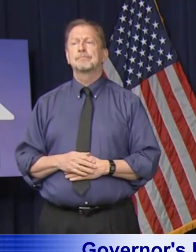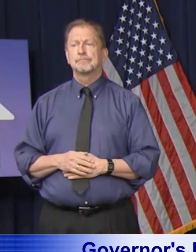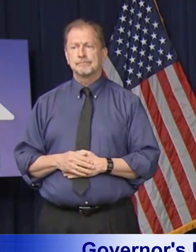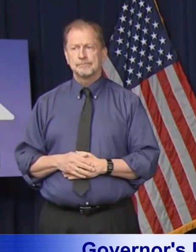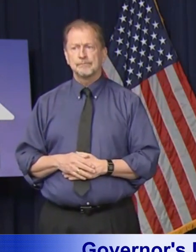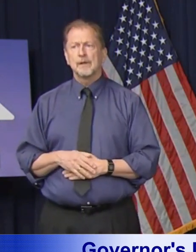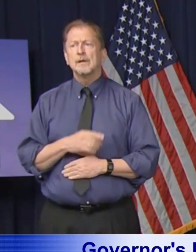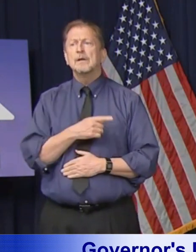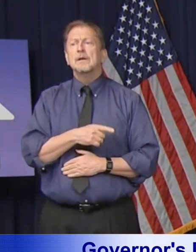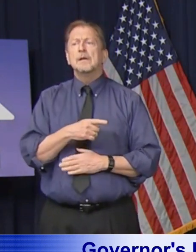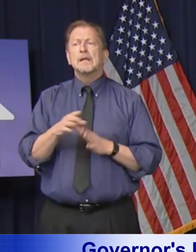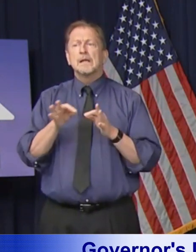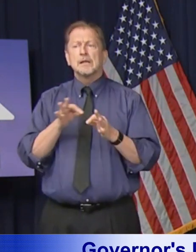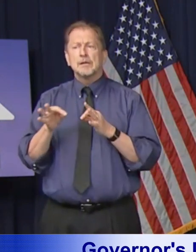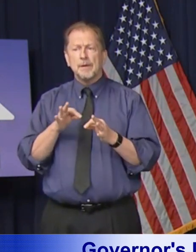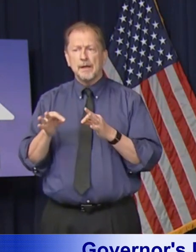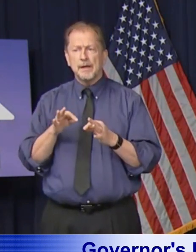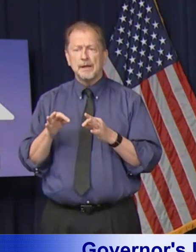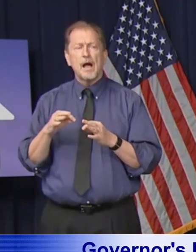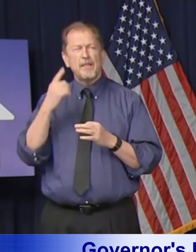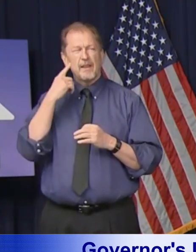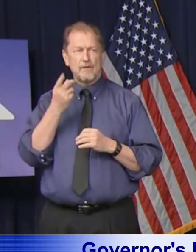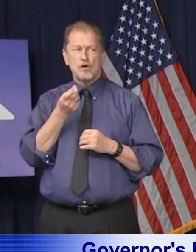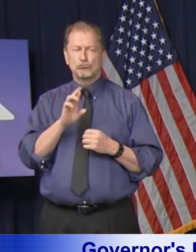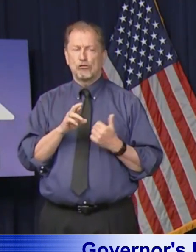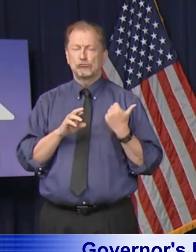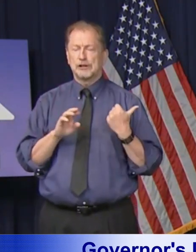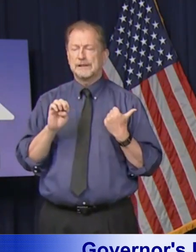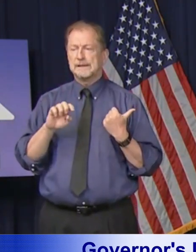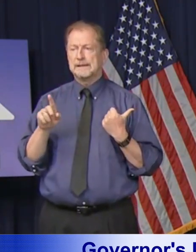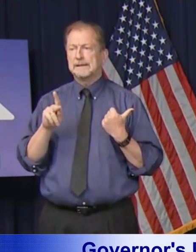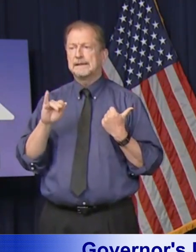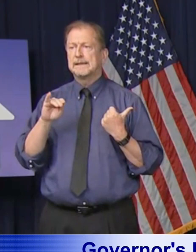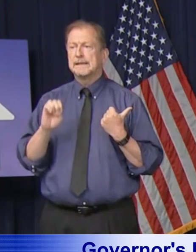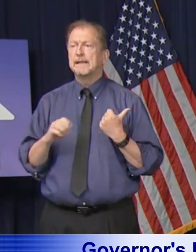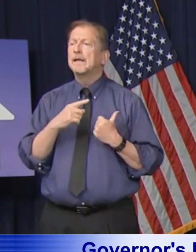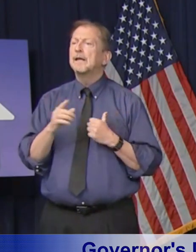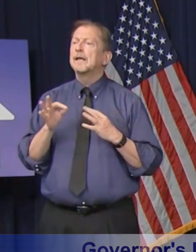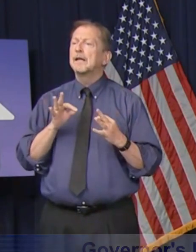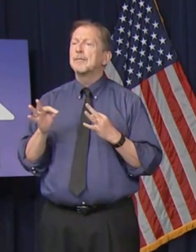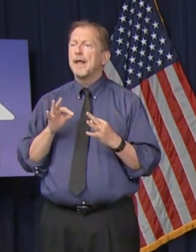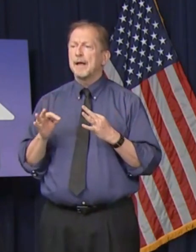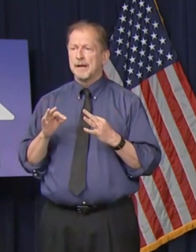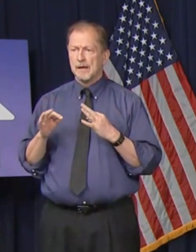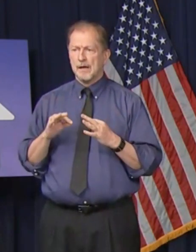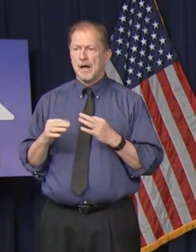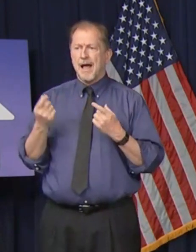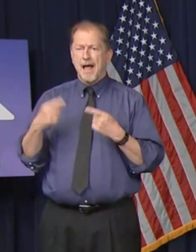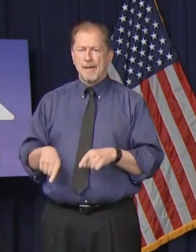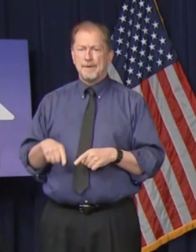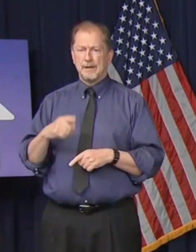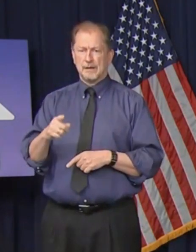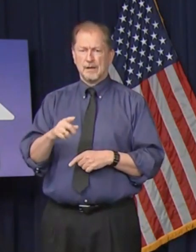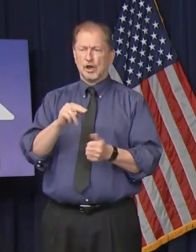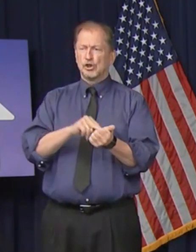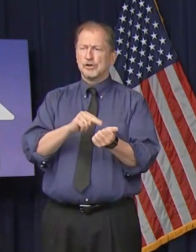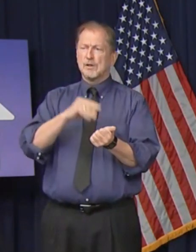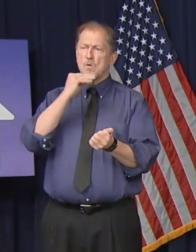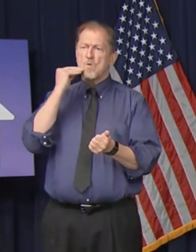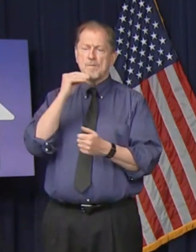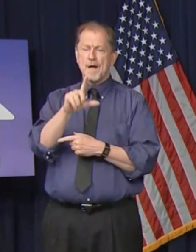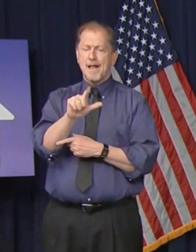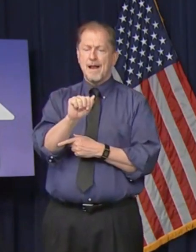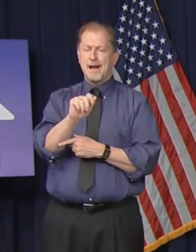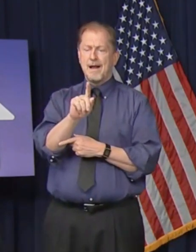Can you speak to the situation? I think this is for Dr. Ezike. Can you speak to the situation happening at Lakeview Nursing and Rehabilitation